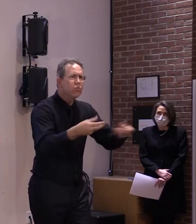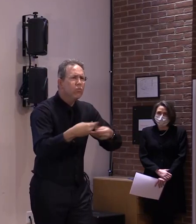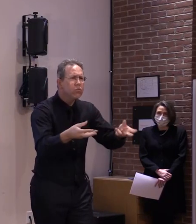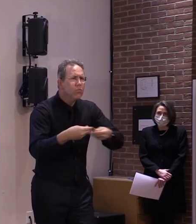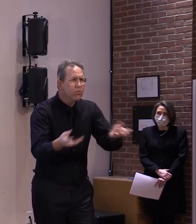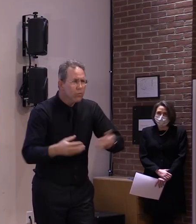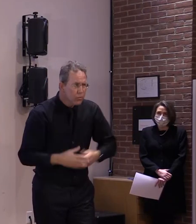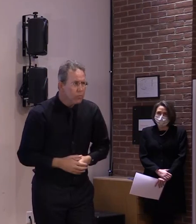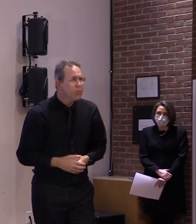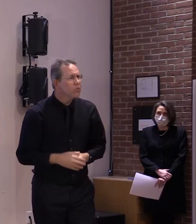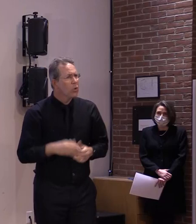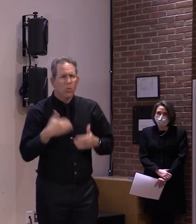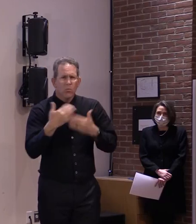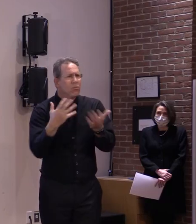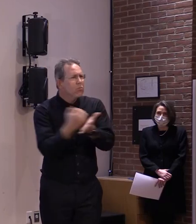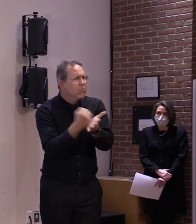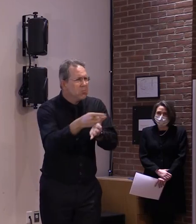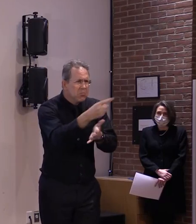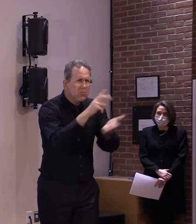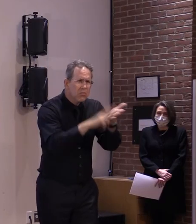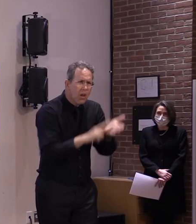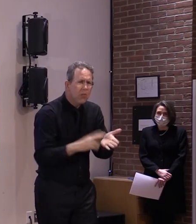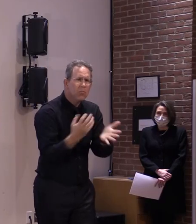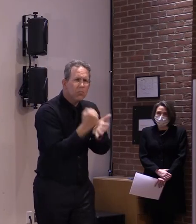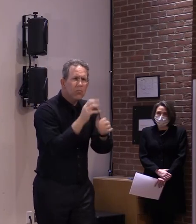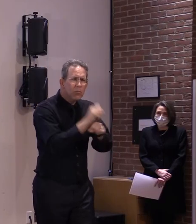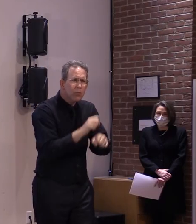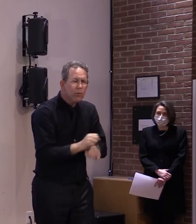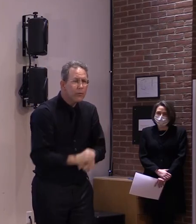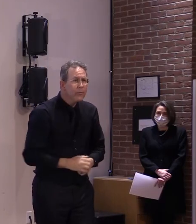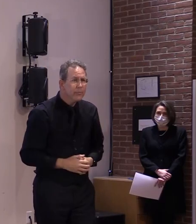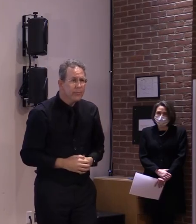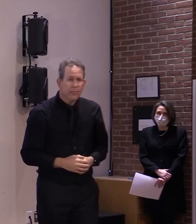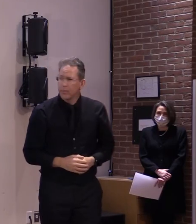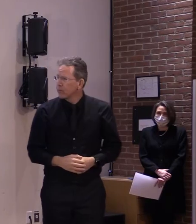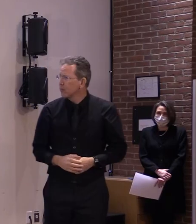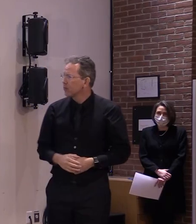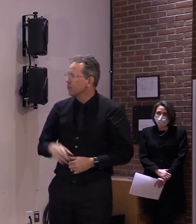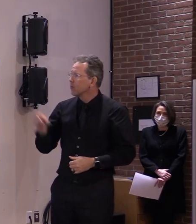ahead. Just look at how important vaccines have been to